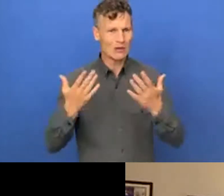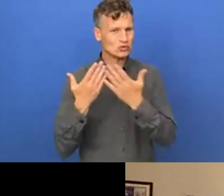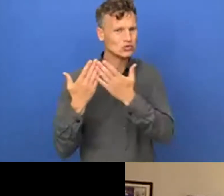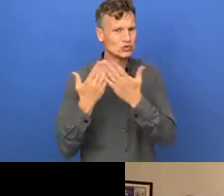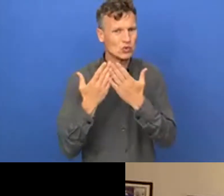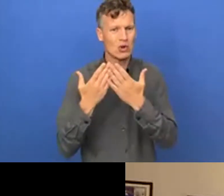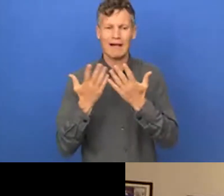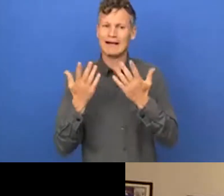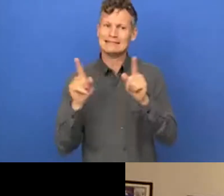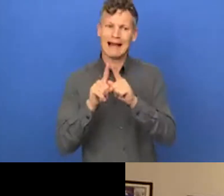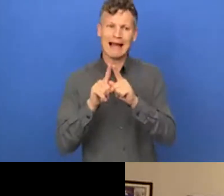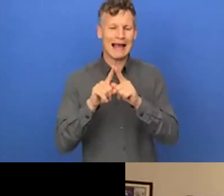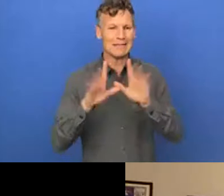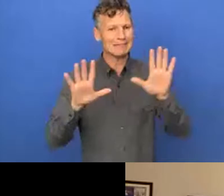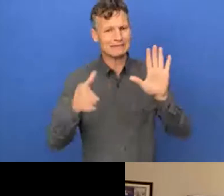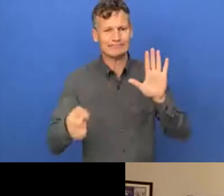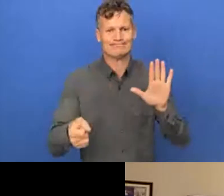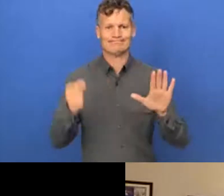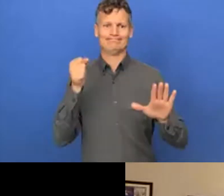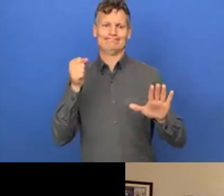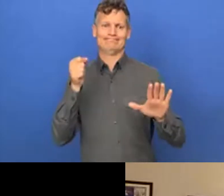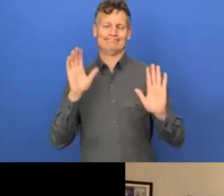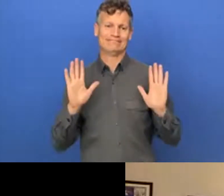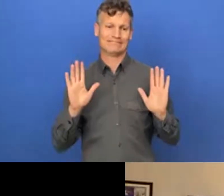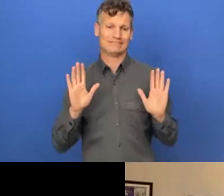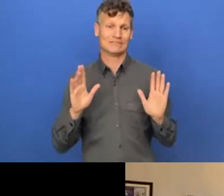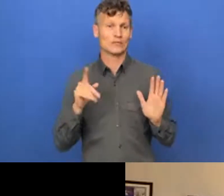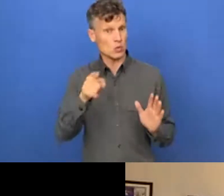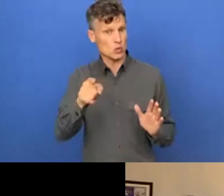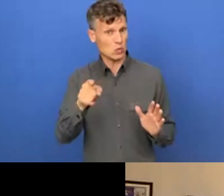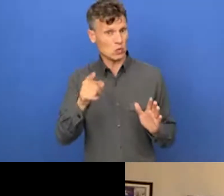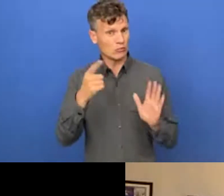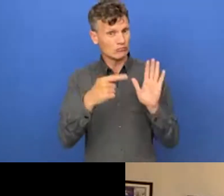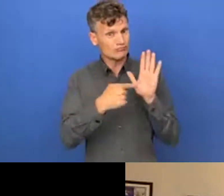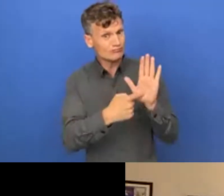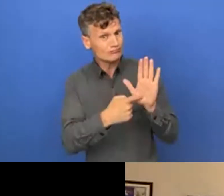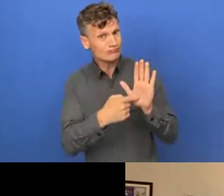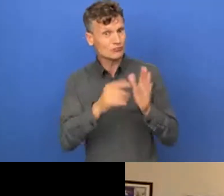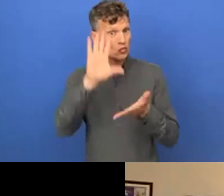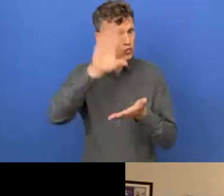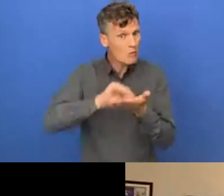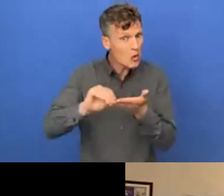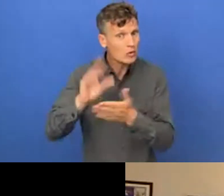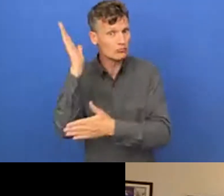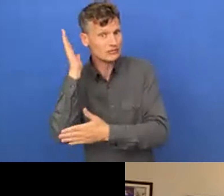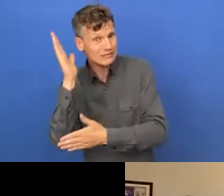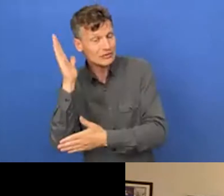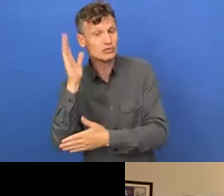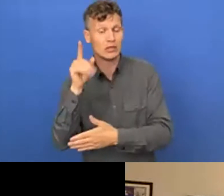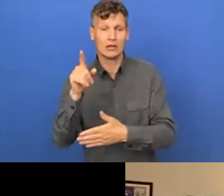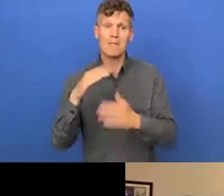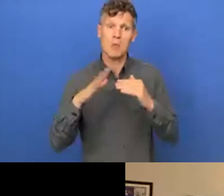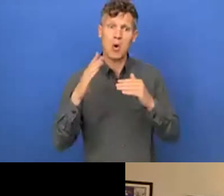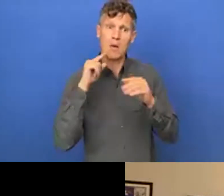presentation you gave focused on bullying, but it's true that in the report, we also talk a lot about